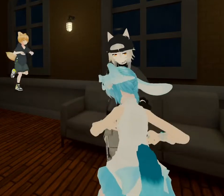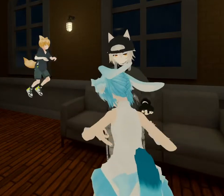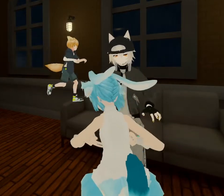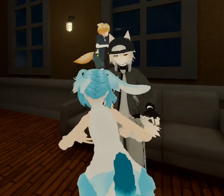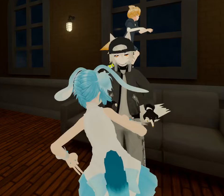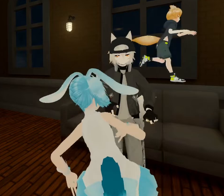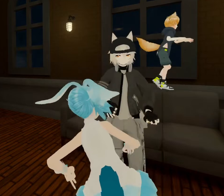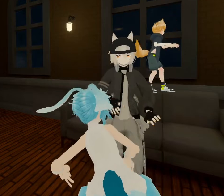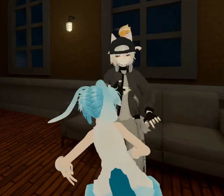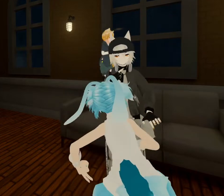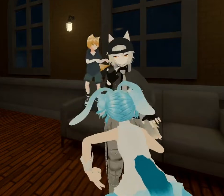finger spelling.